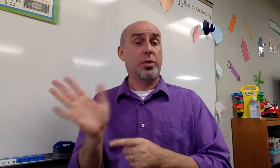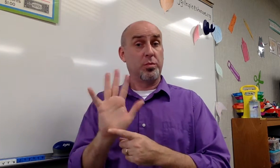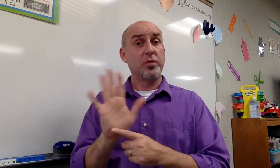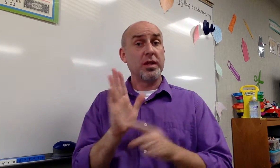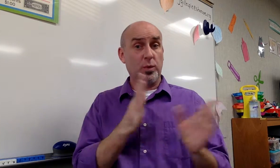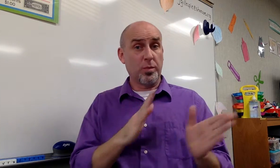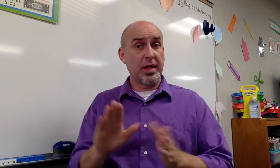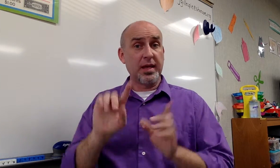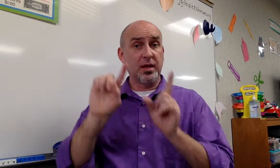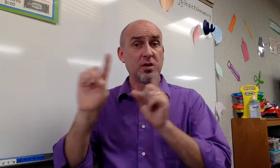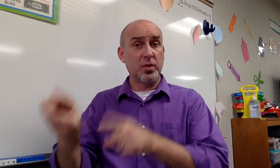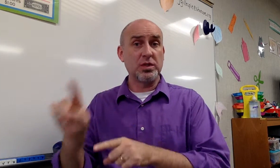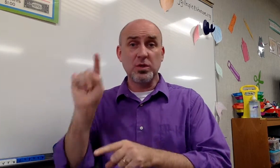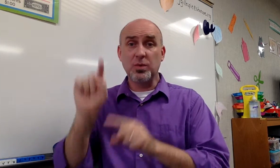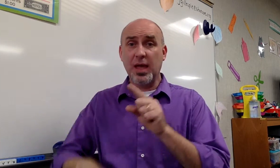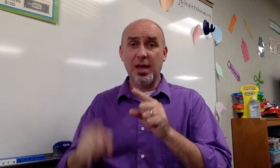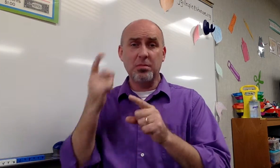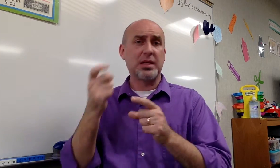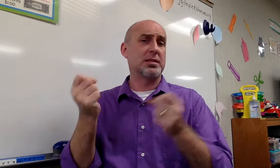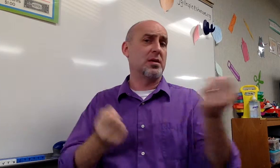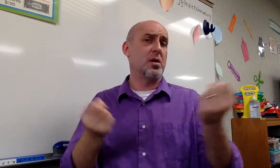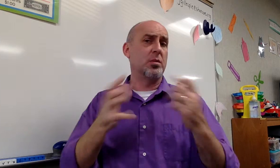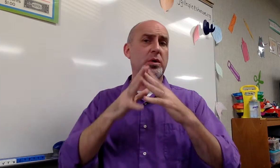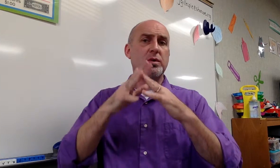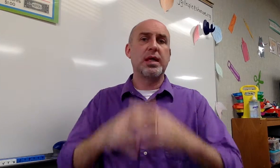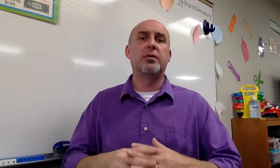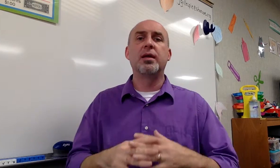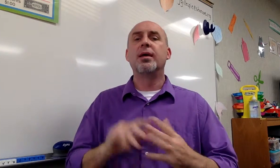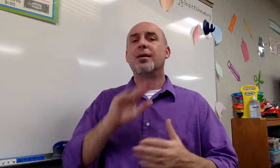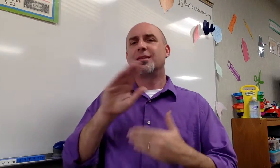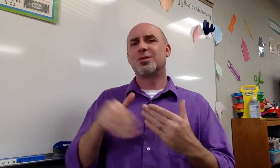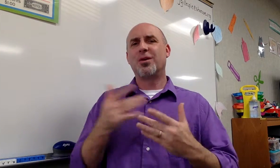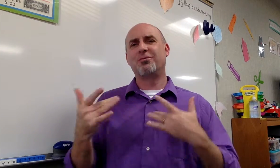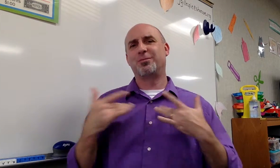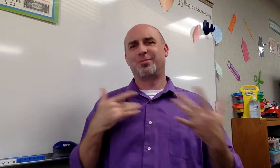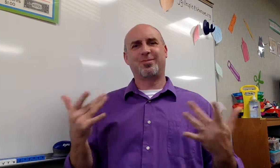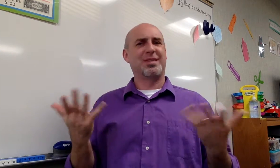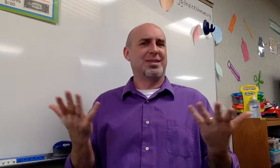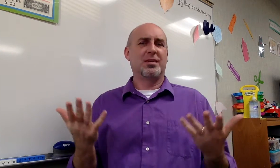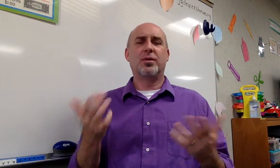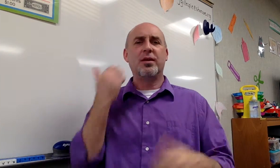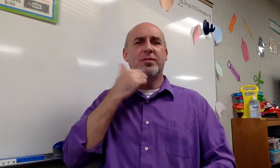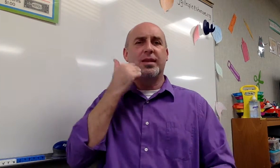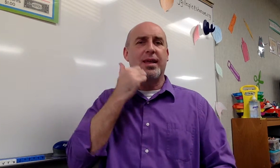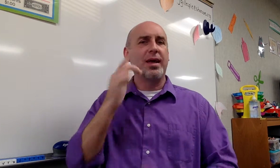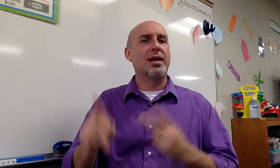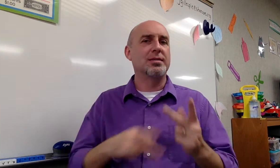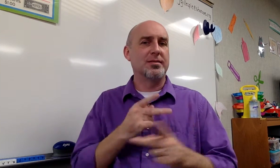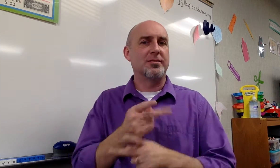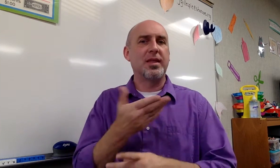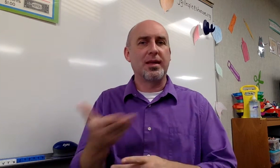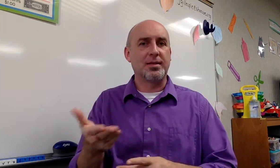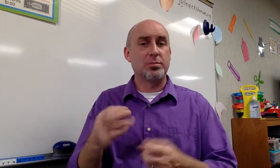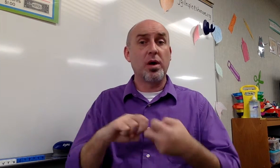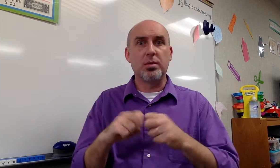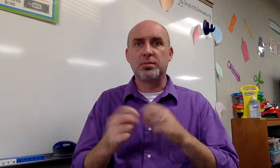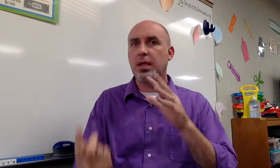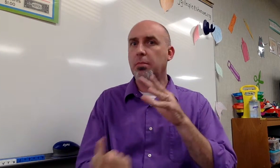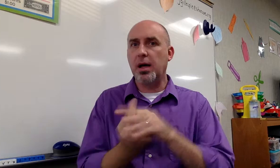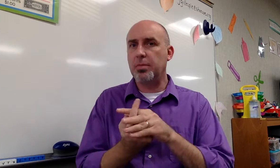movie that you were planning on going to you can't because the car broke down, these are all everyday kinds of things, problems that pop up